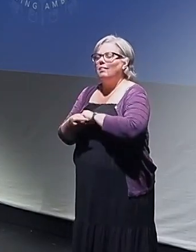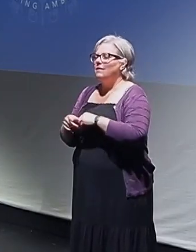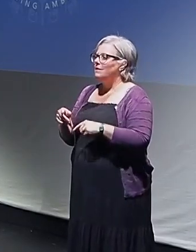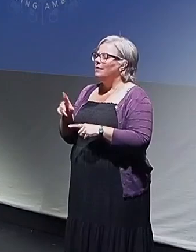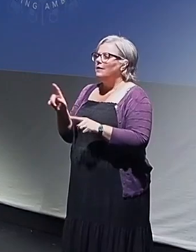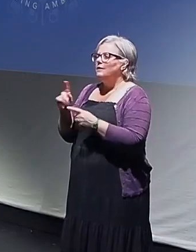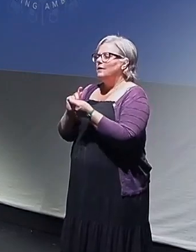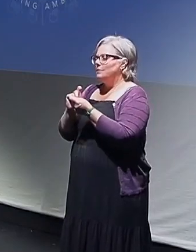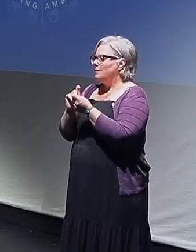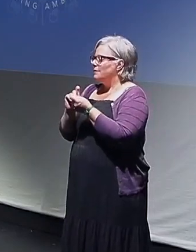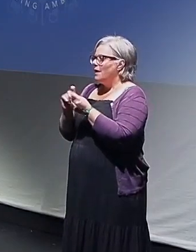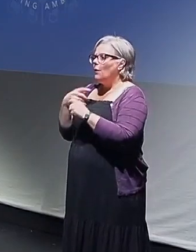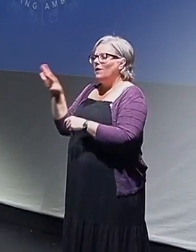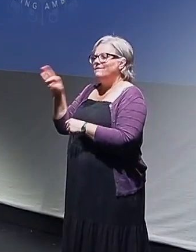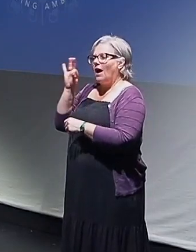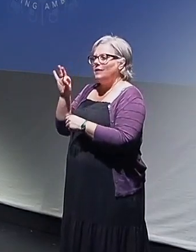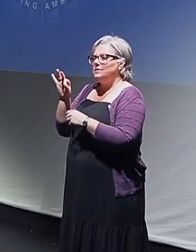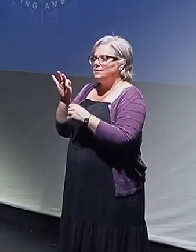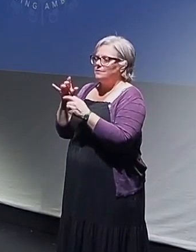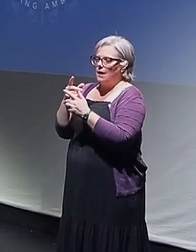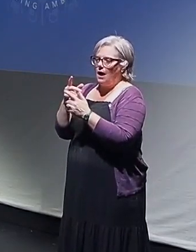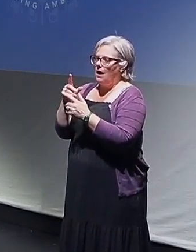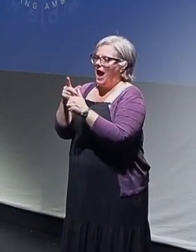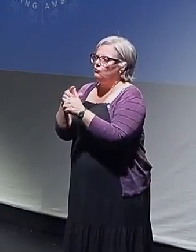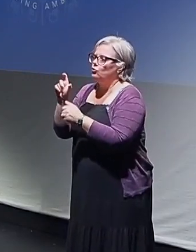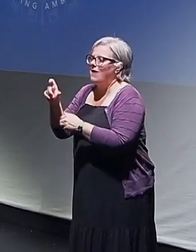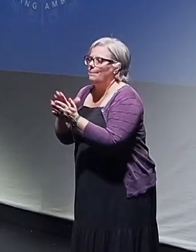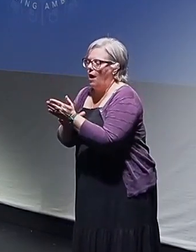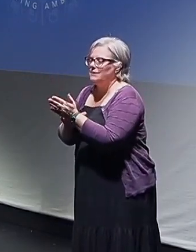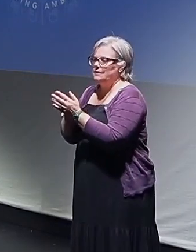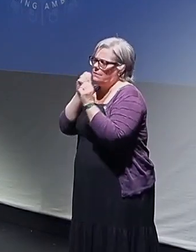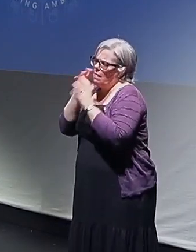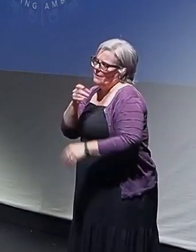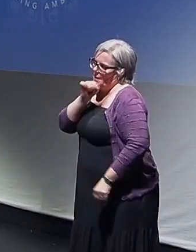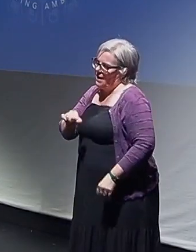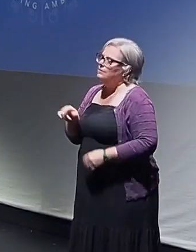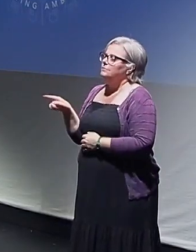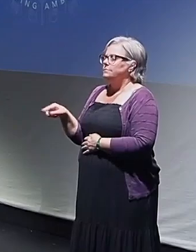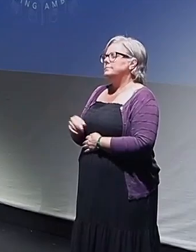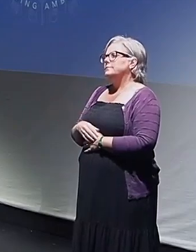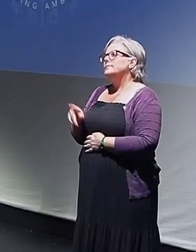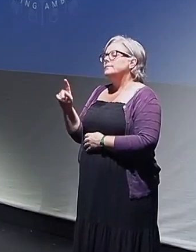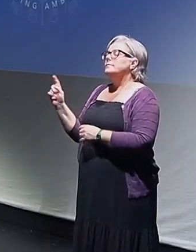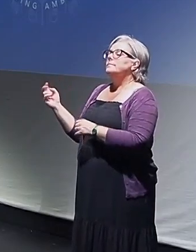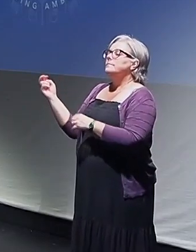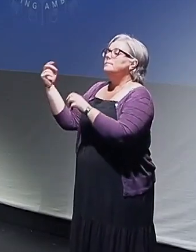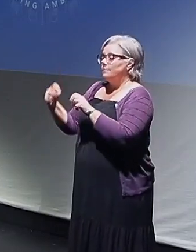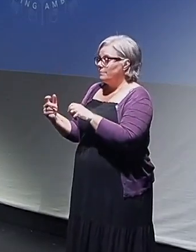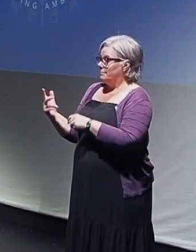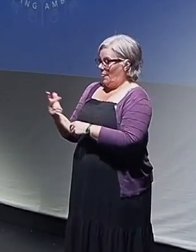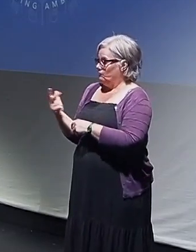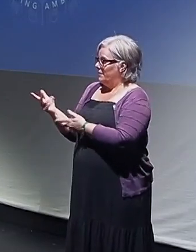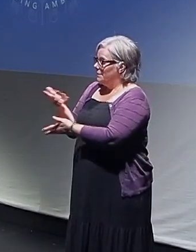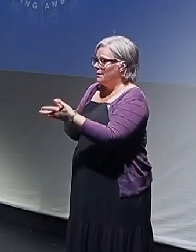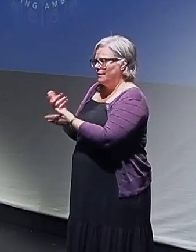we invited Michael Craig Martin on as a guest. And he's, again, a very generous, wonderful man. And he was brilliant.